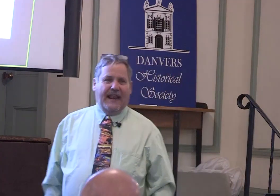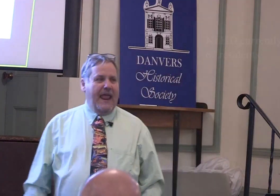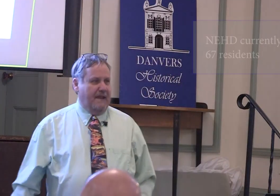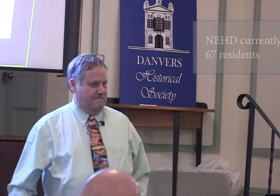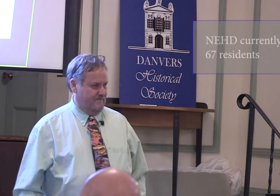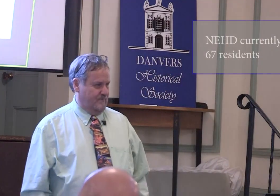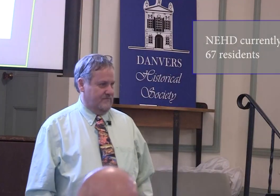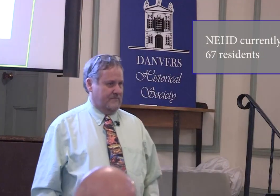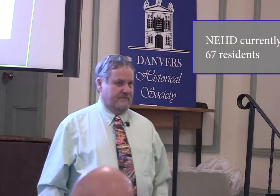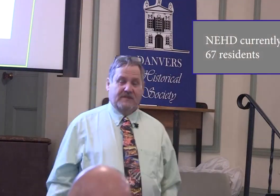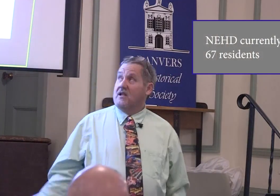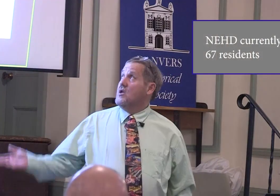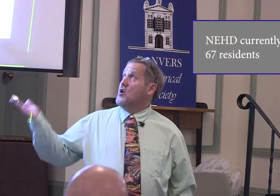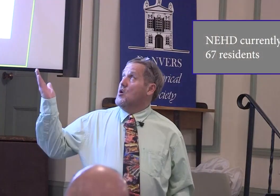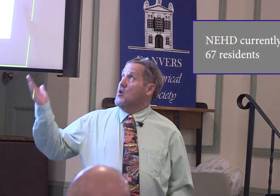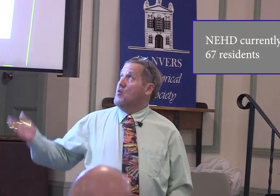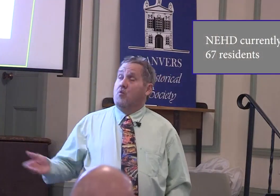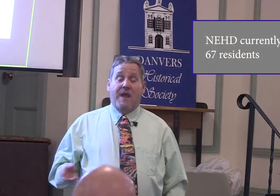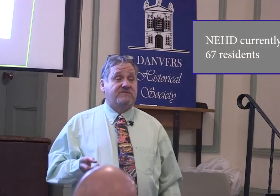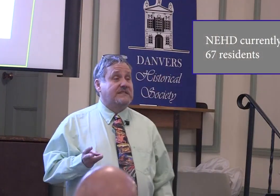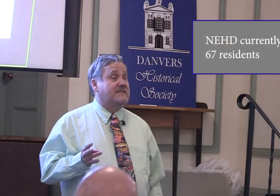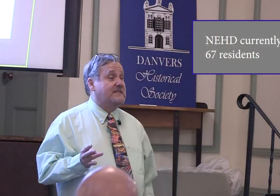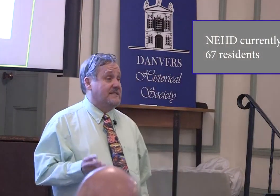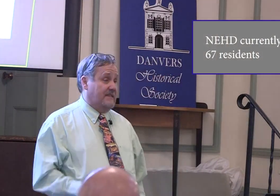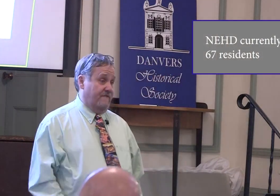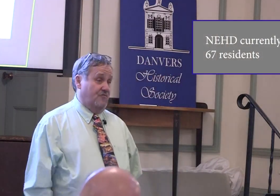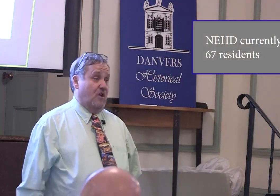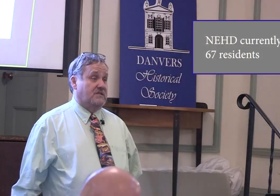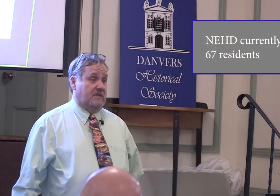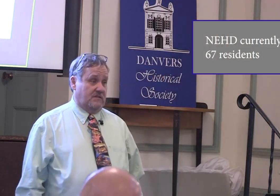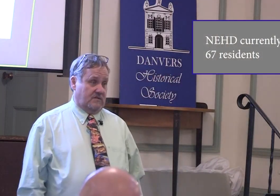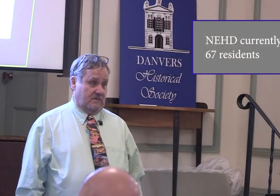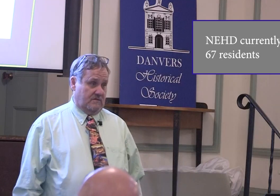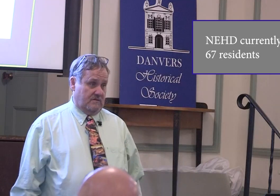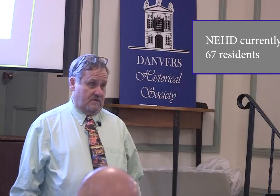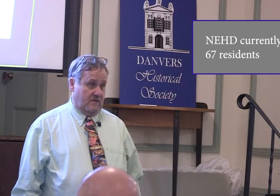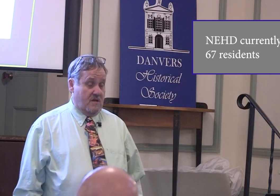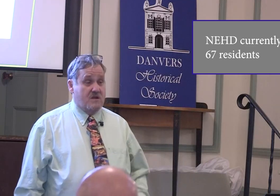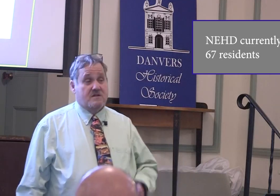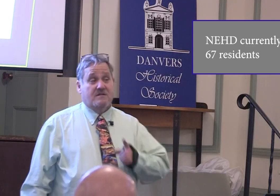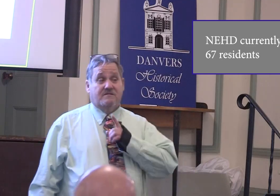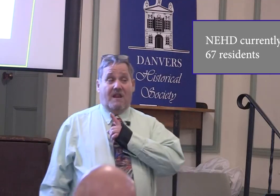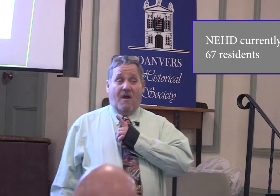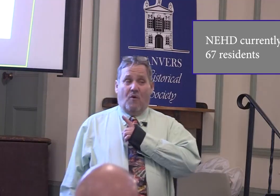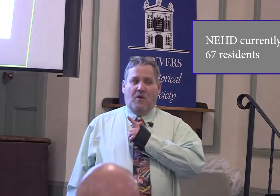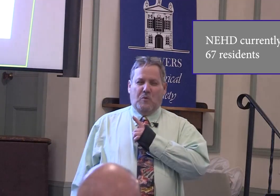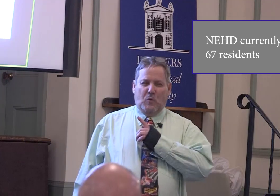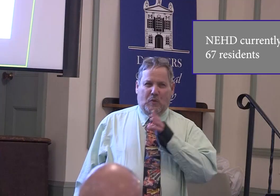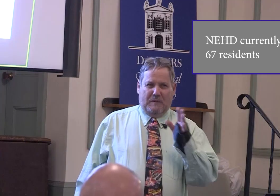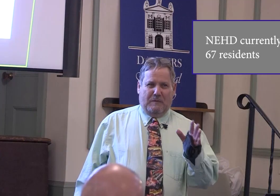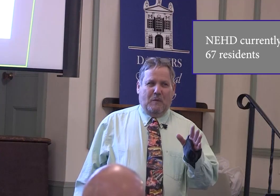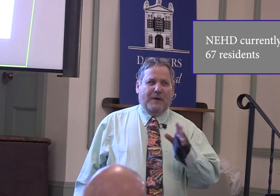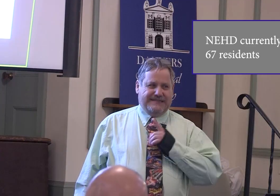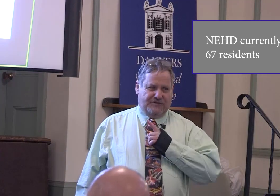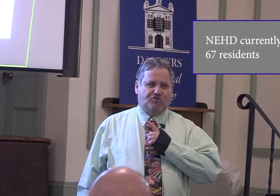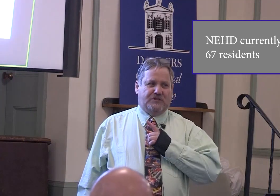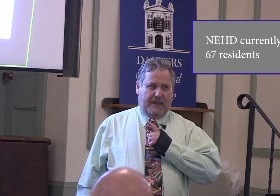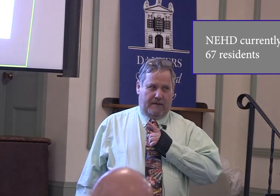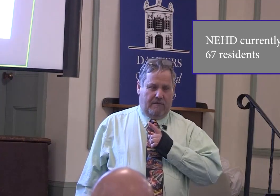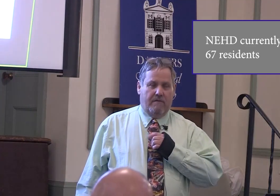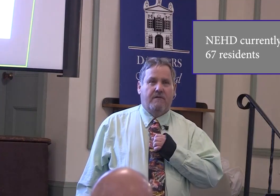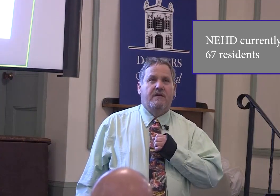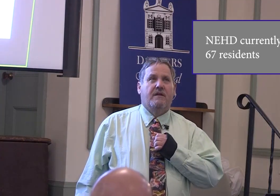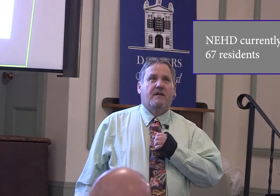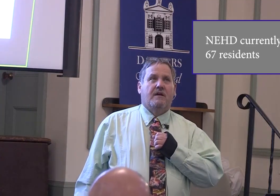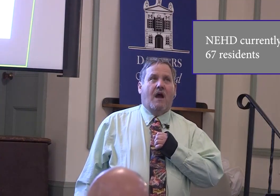So today, we have 67 residents. Now, what's